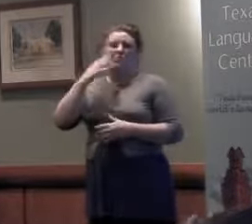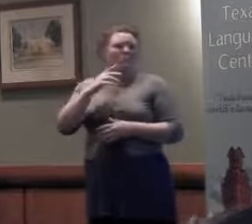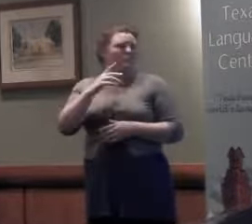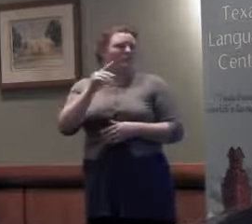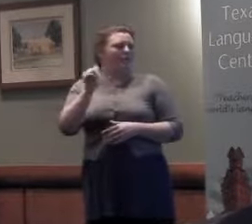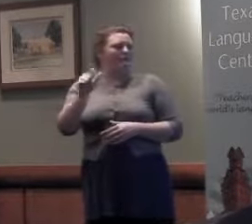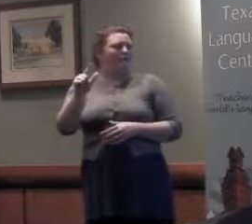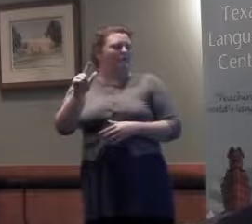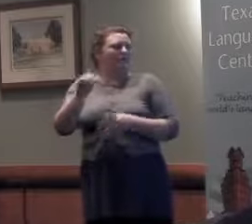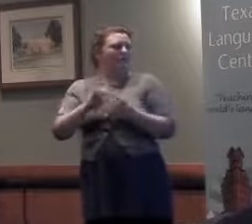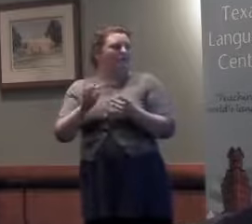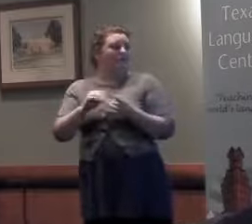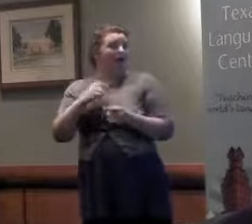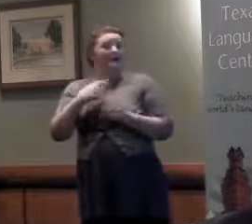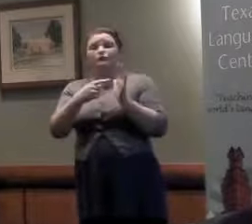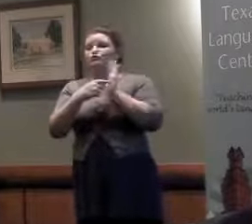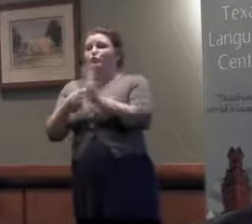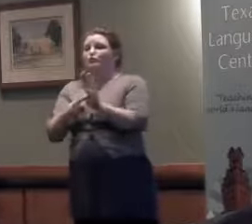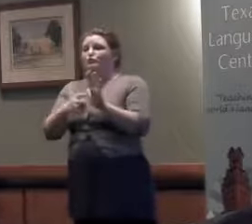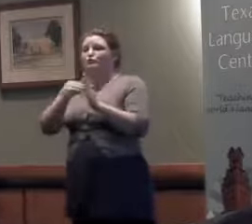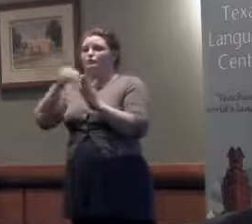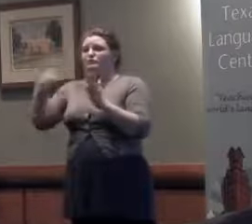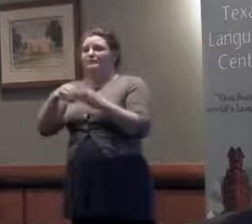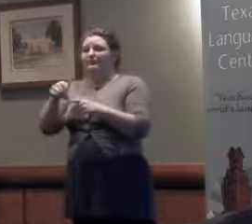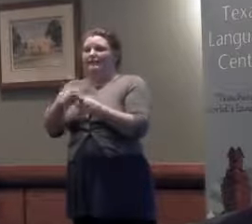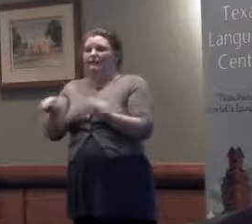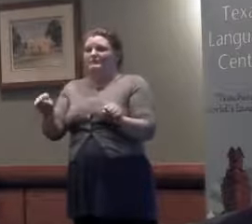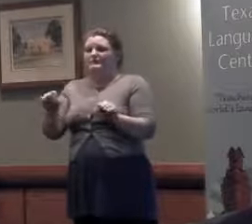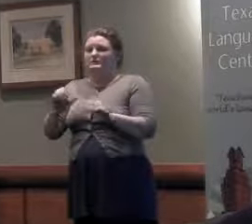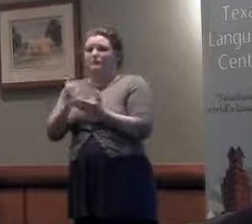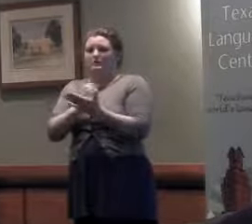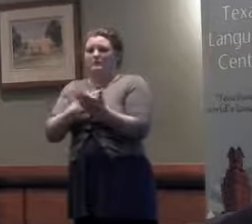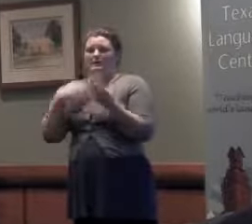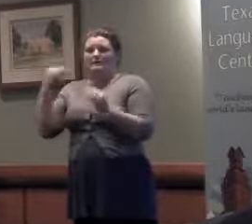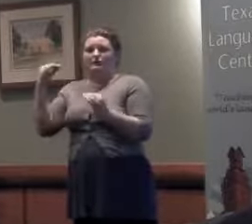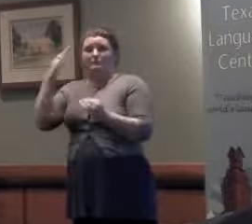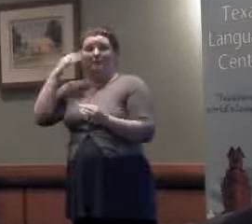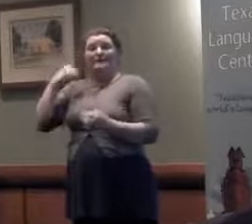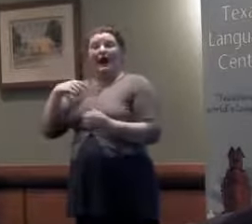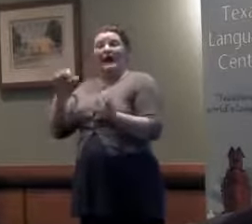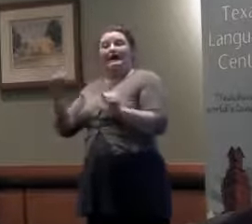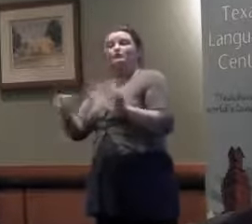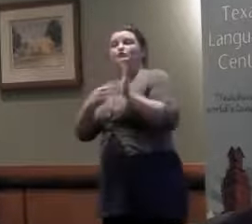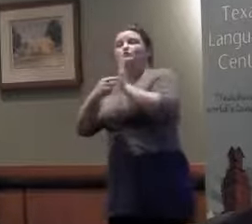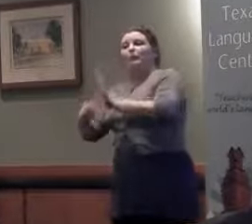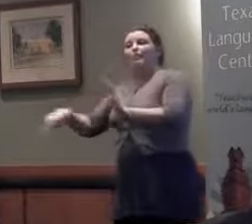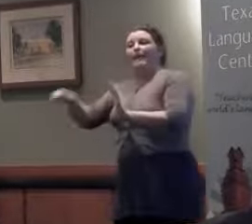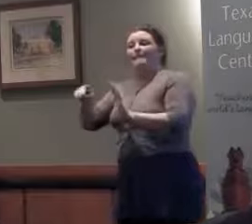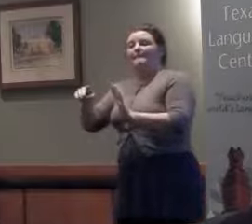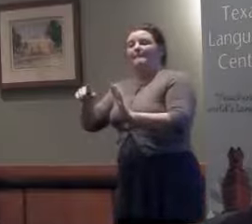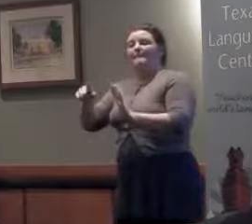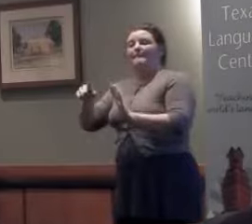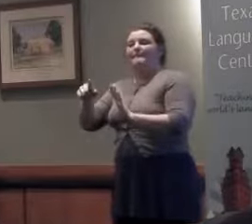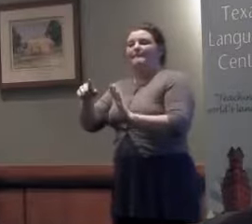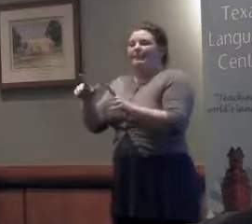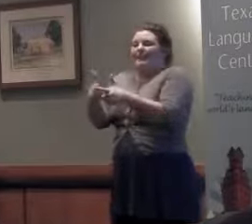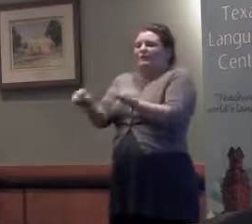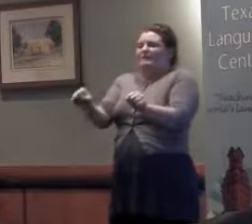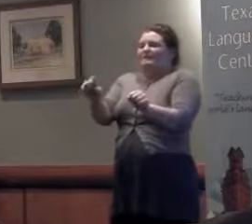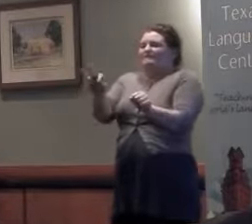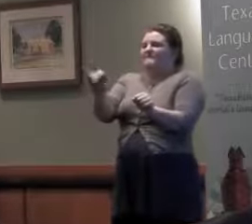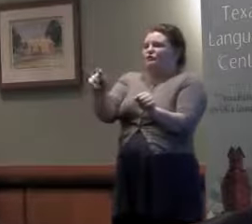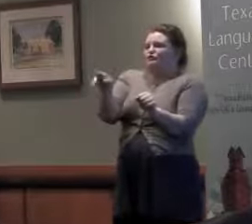And I've often shown it to students in the linguistics courses that I teach, because I'm able to show them linguistic